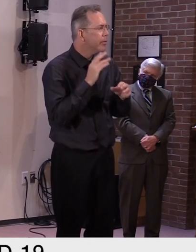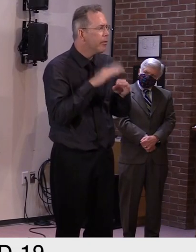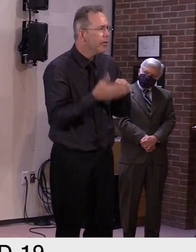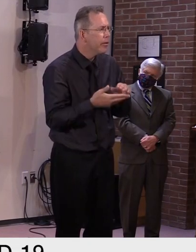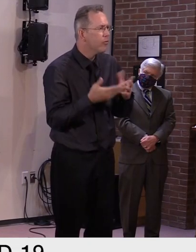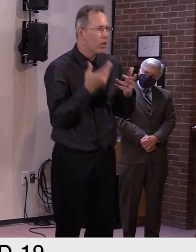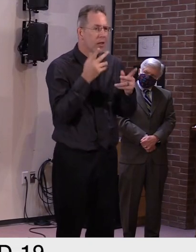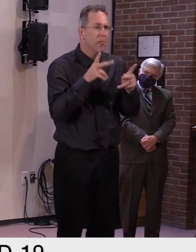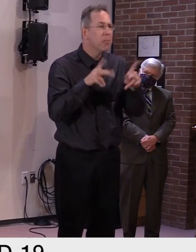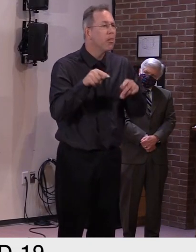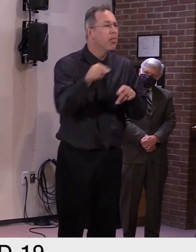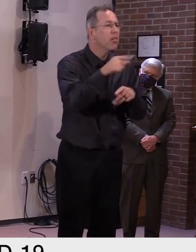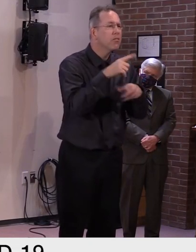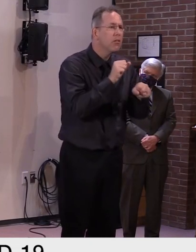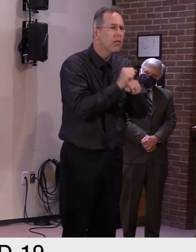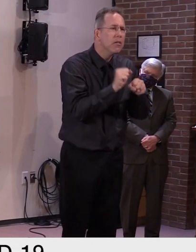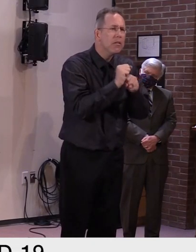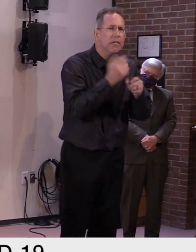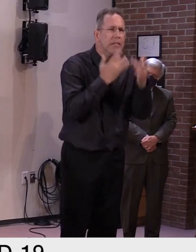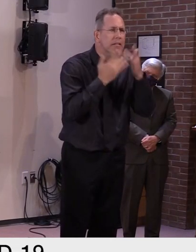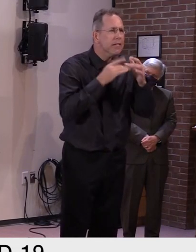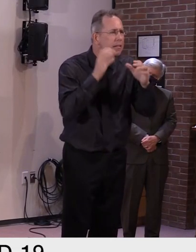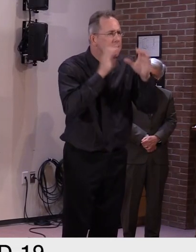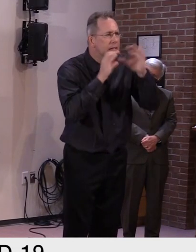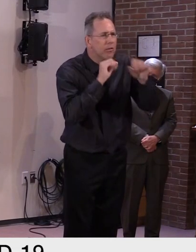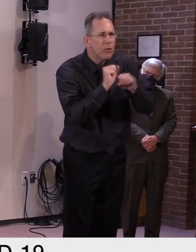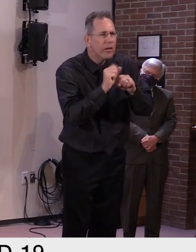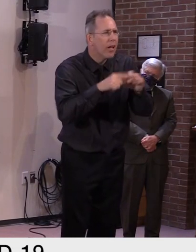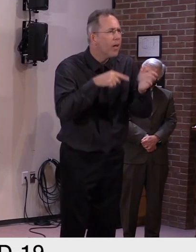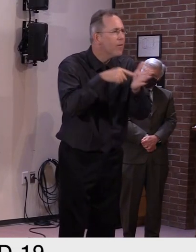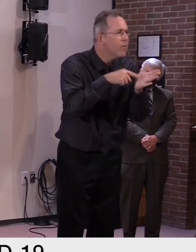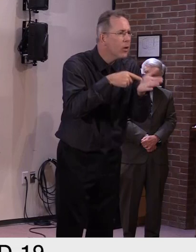that aren't necessarily on unemployment at this point in time.